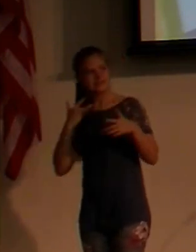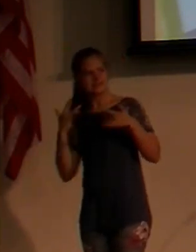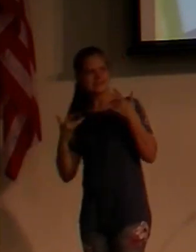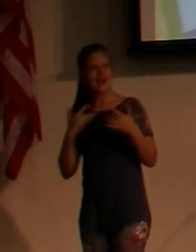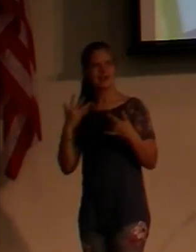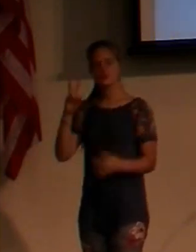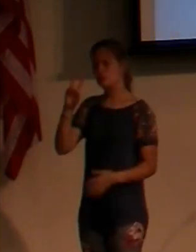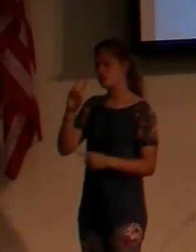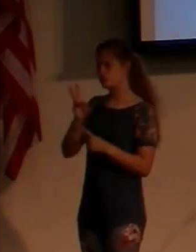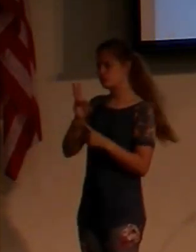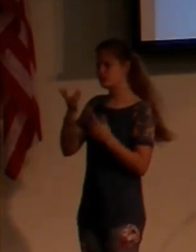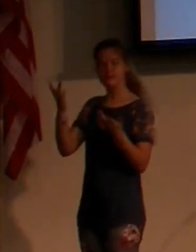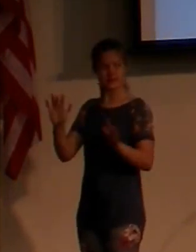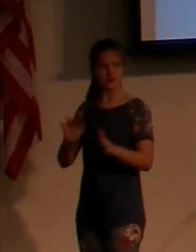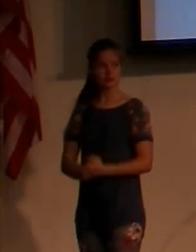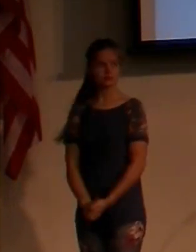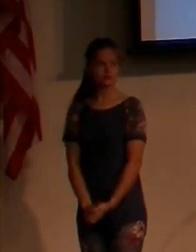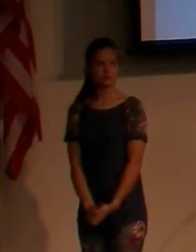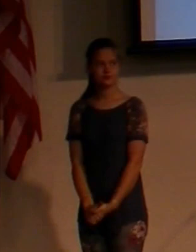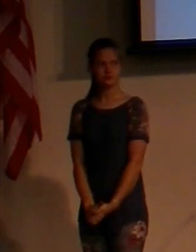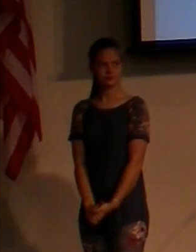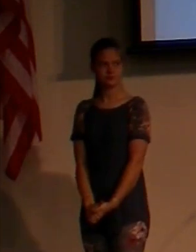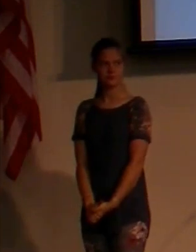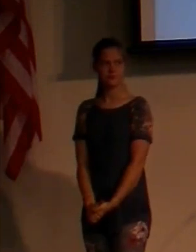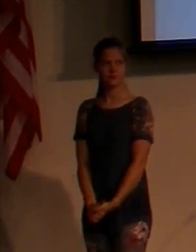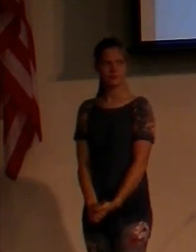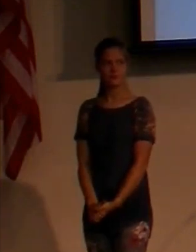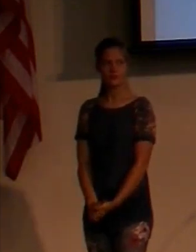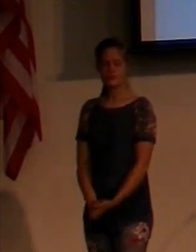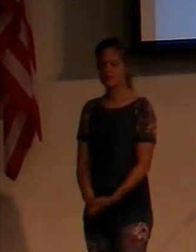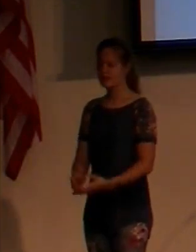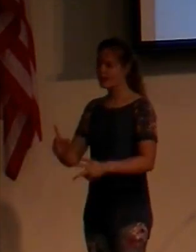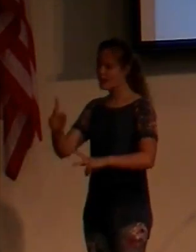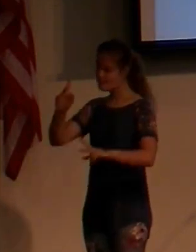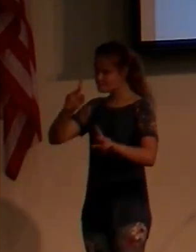2 minutes to finish up. Again, we're about connecting people,